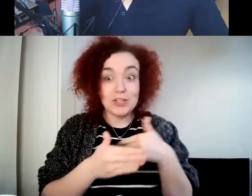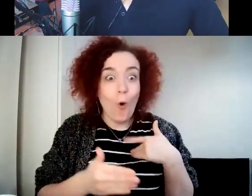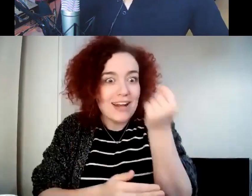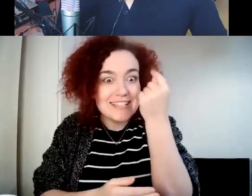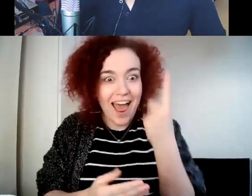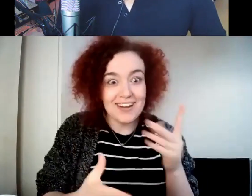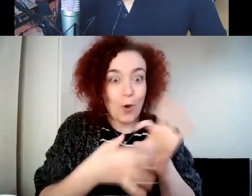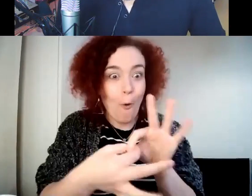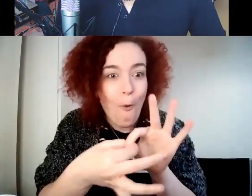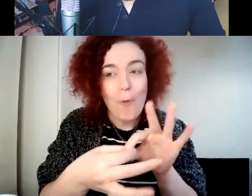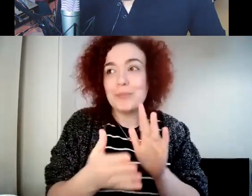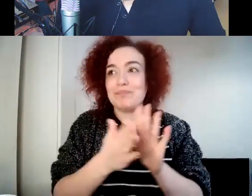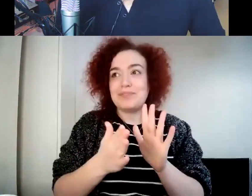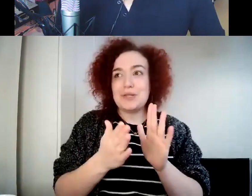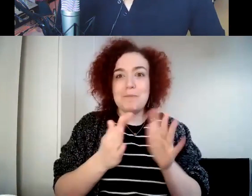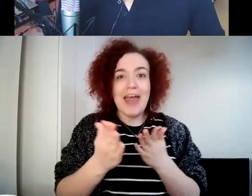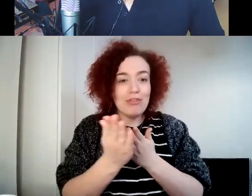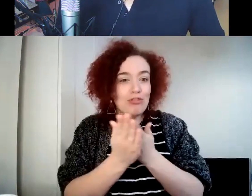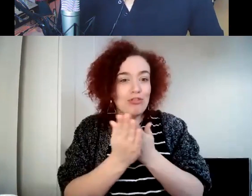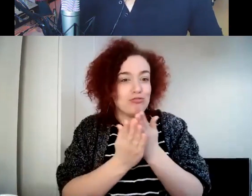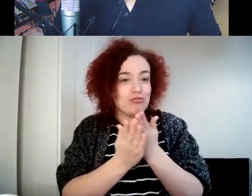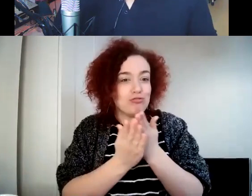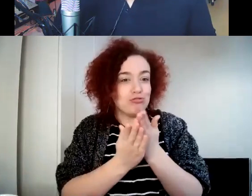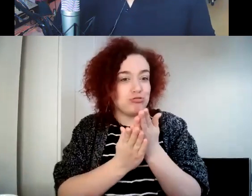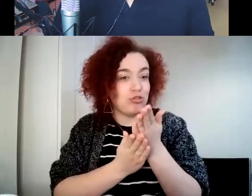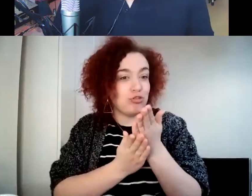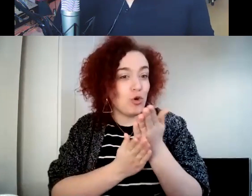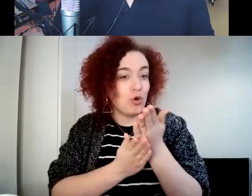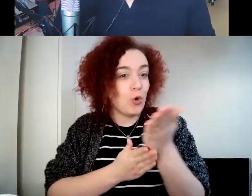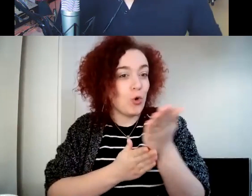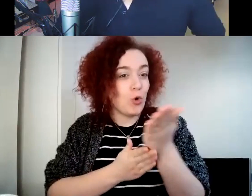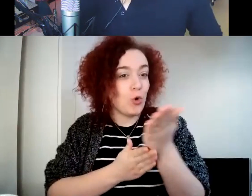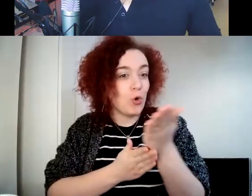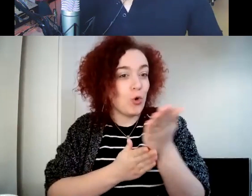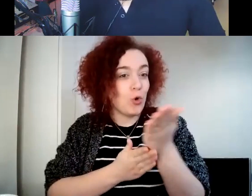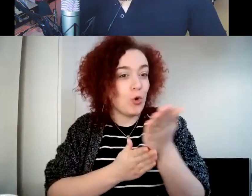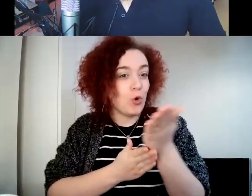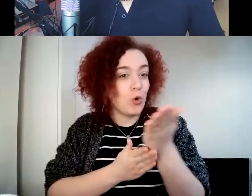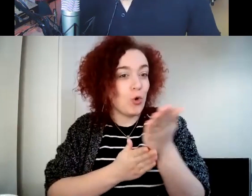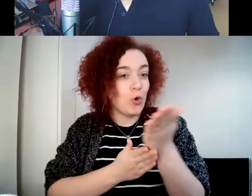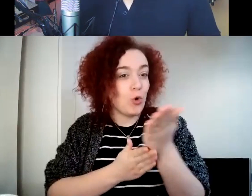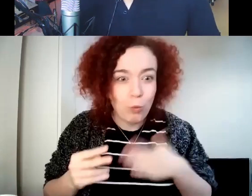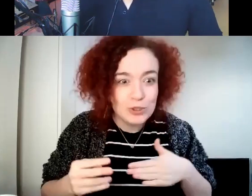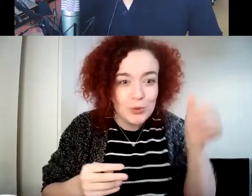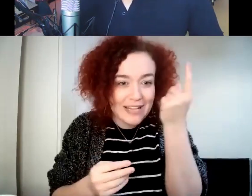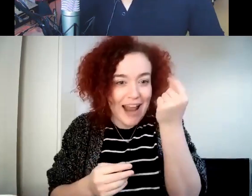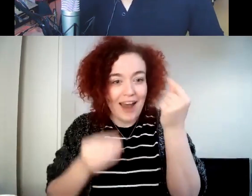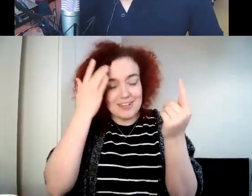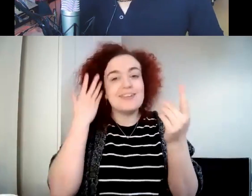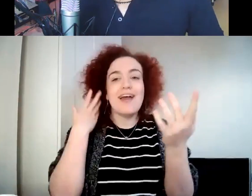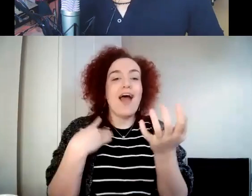of people feel a little bit taken aback. They can't understand, but then when they do understand, they feel engaged. So it's that disconnect and reconnect all the way through